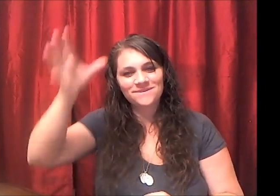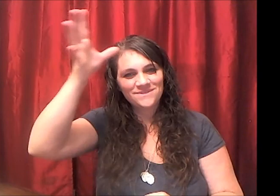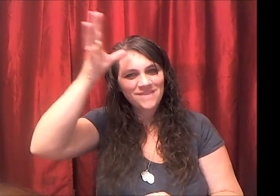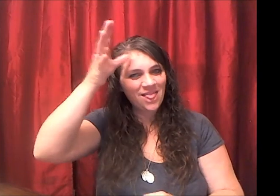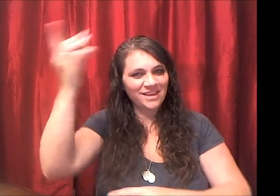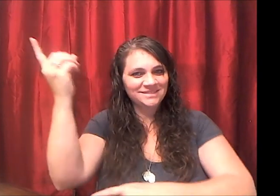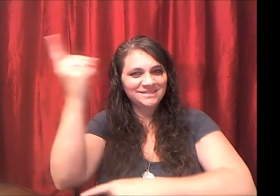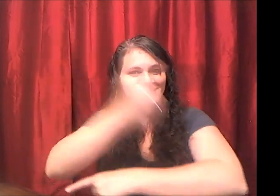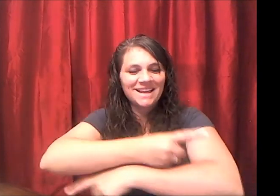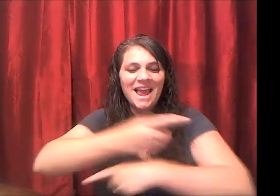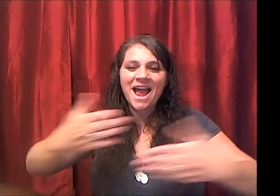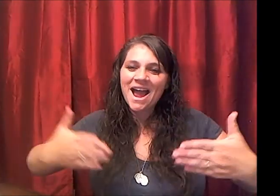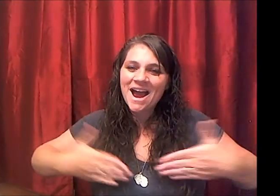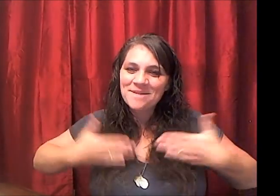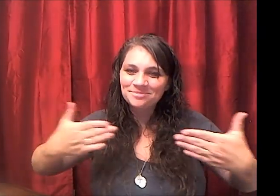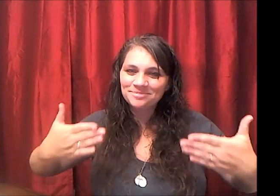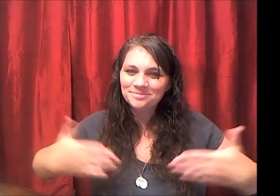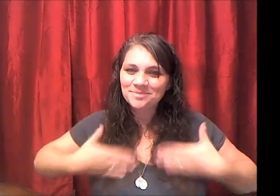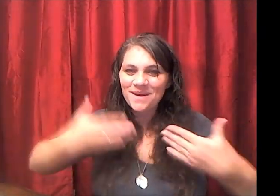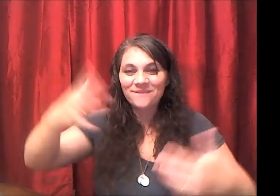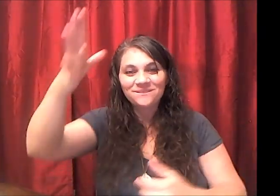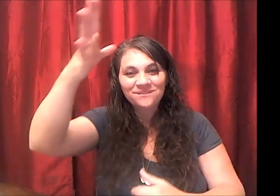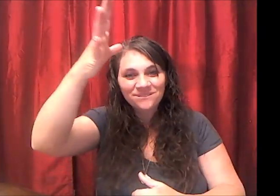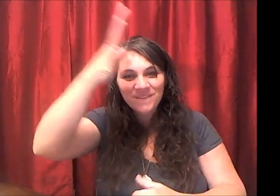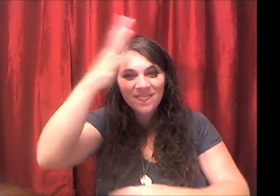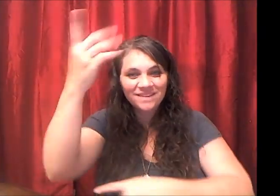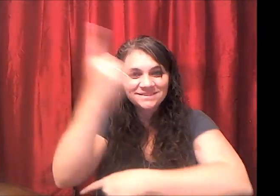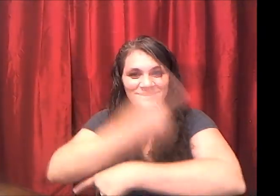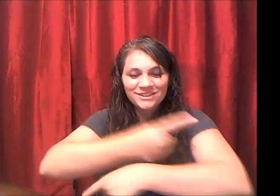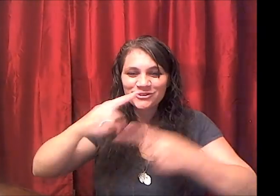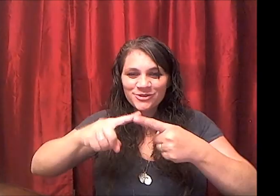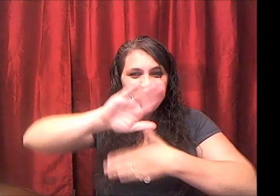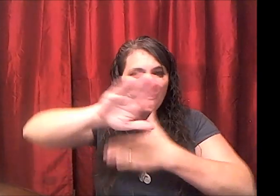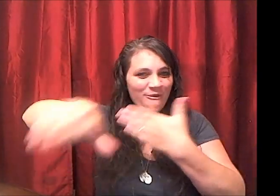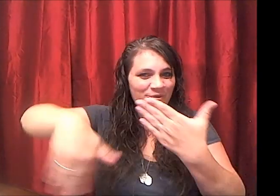You're a paranoid about robots, you never do anything like that.